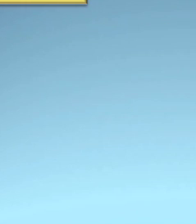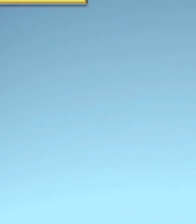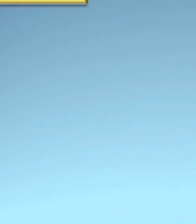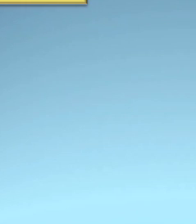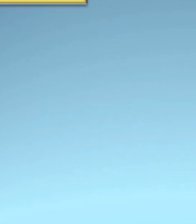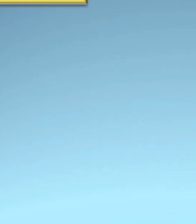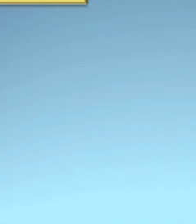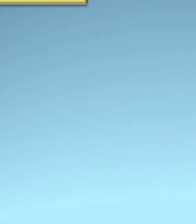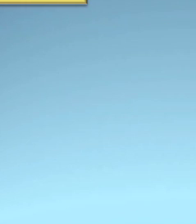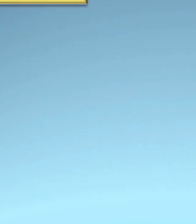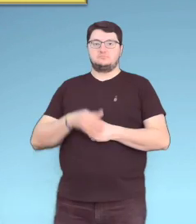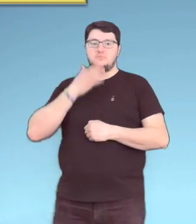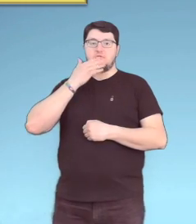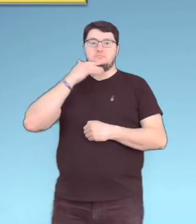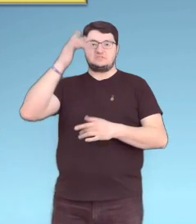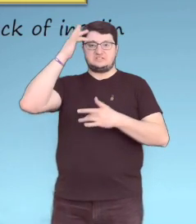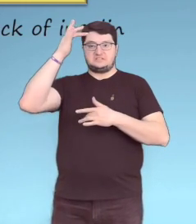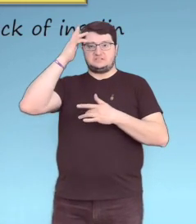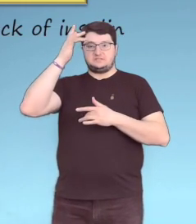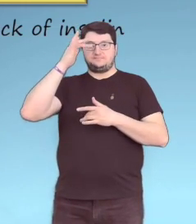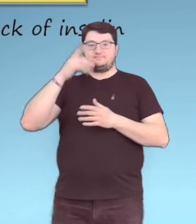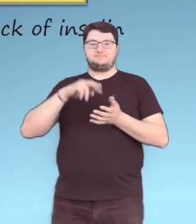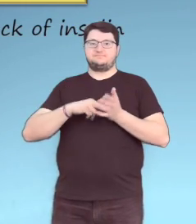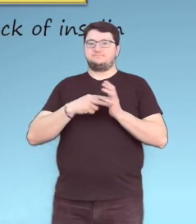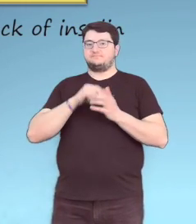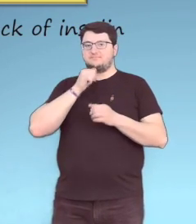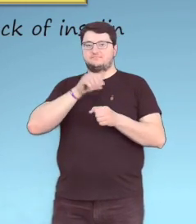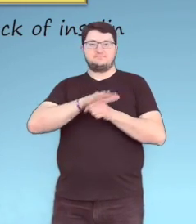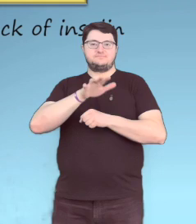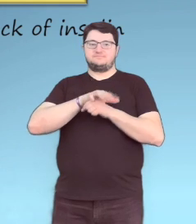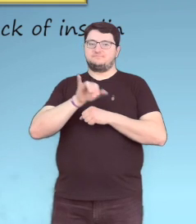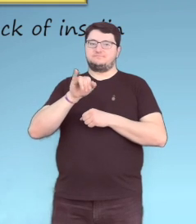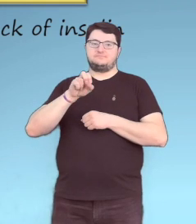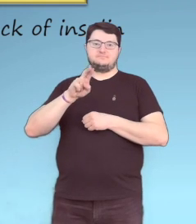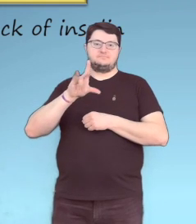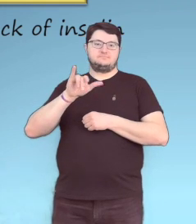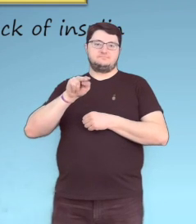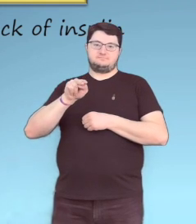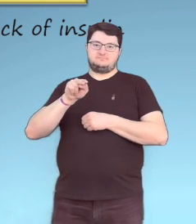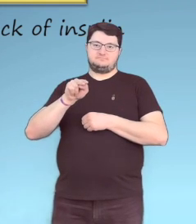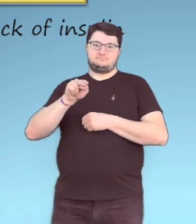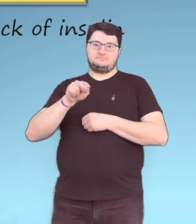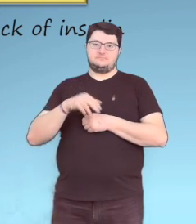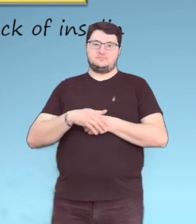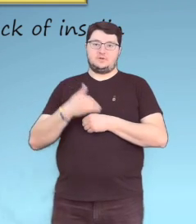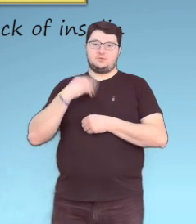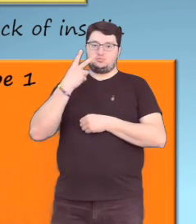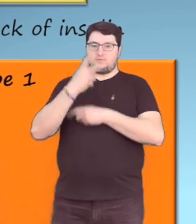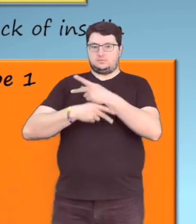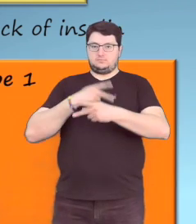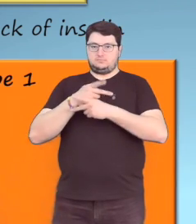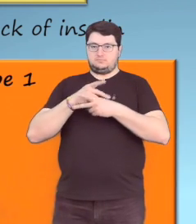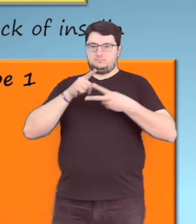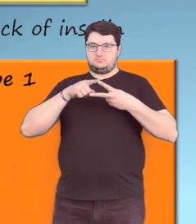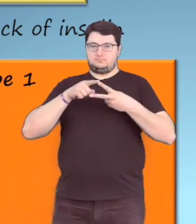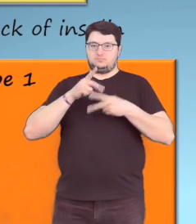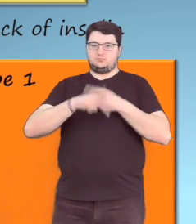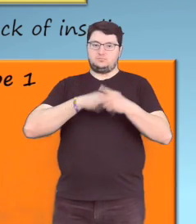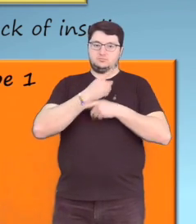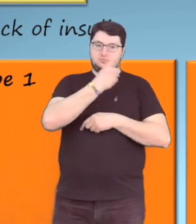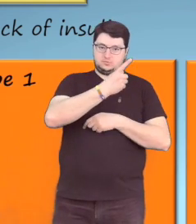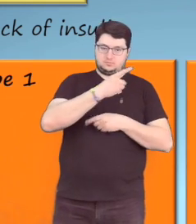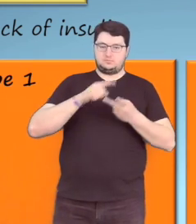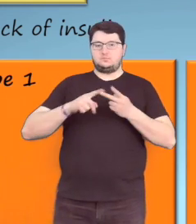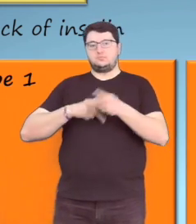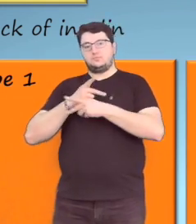Diabetes is a disease resulting from a lack of insulin. There are two types of diabetes, type 1 and